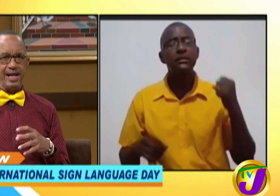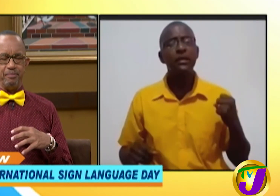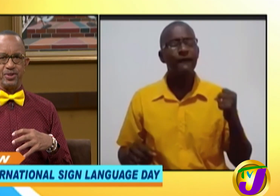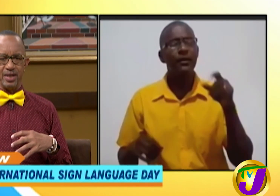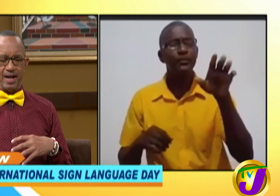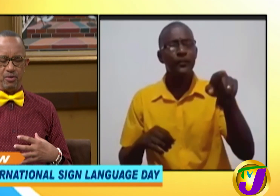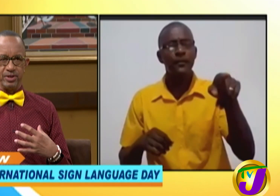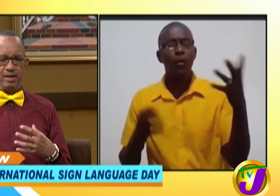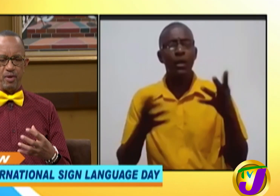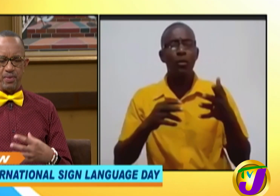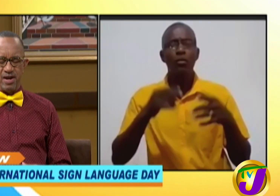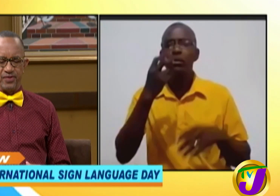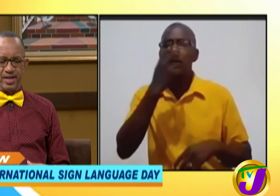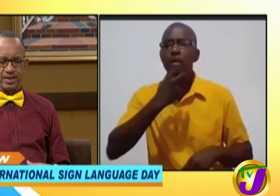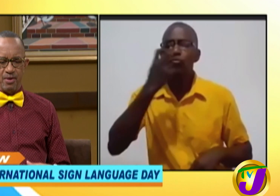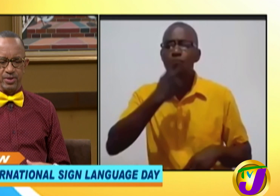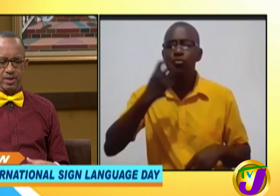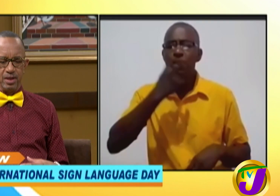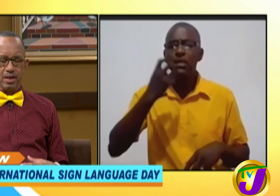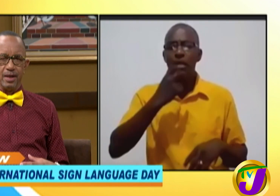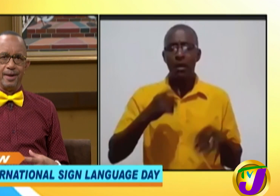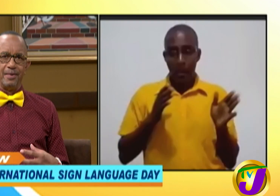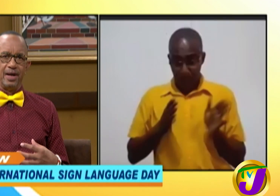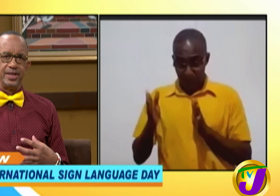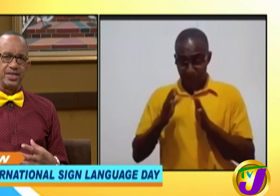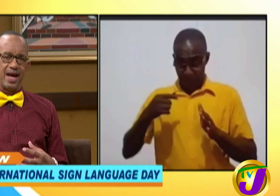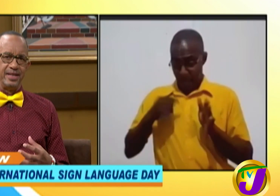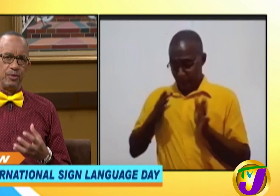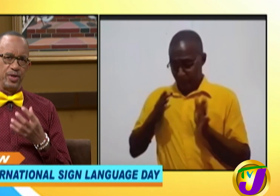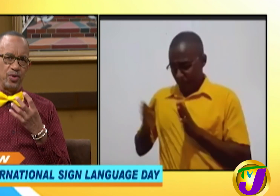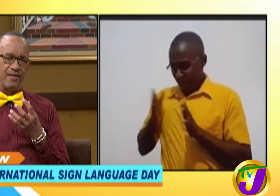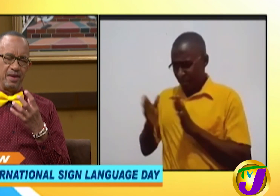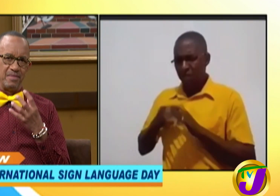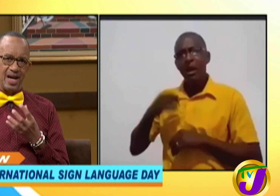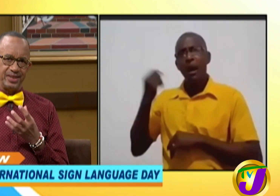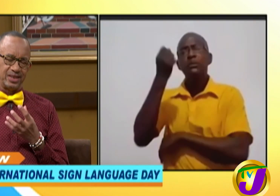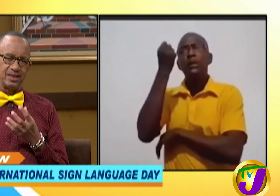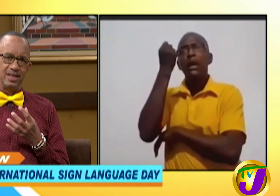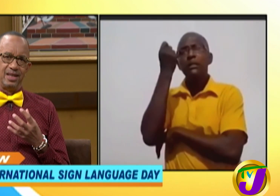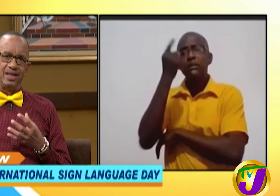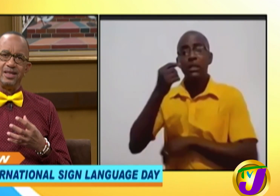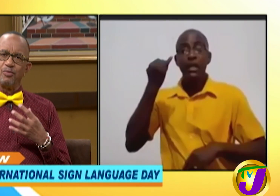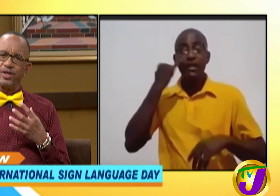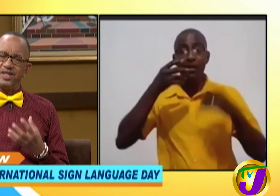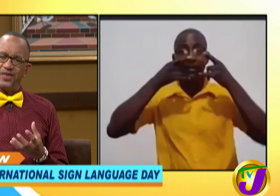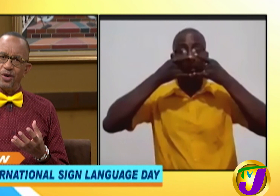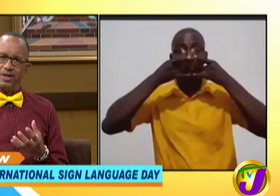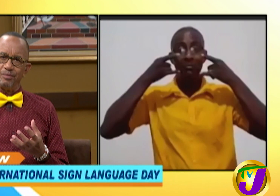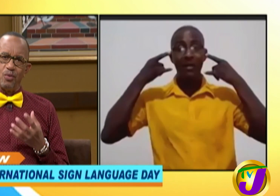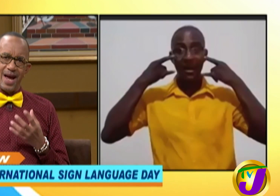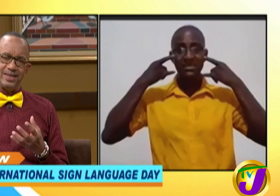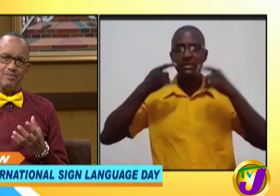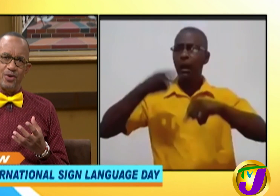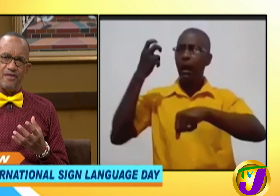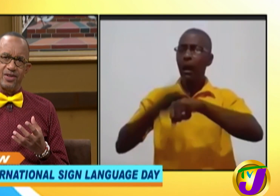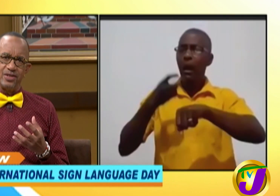reading lips? And in preparing for this, I was understanding that when you have the masks, it is more difficult. But